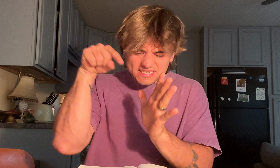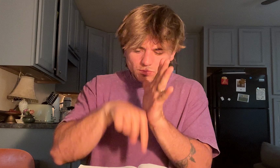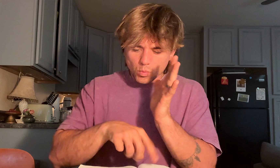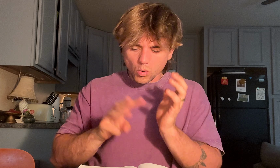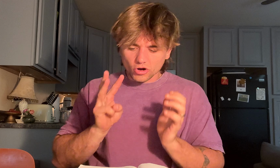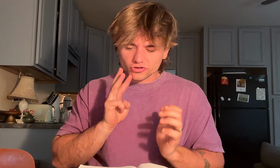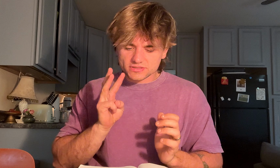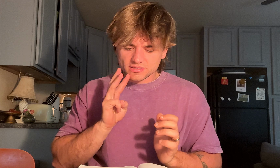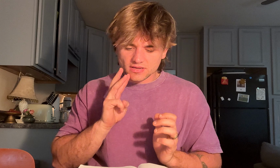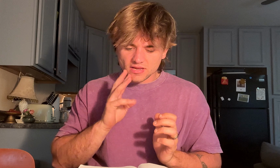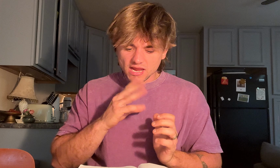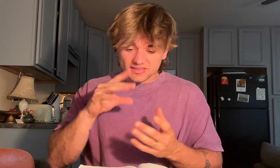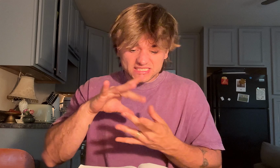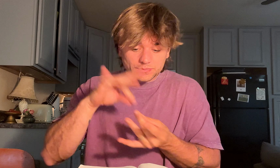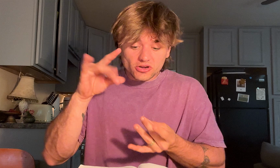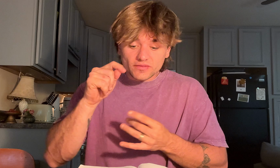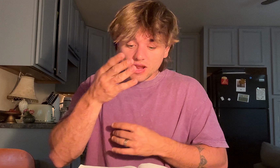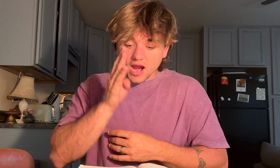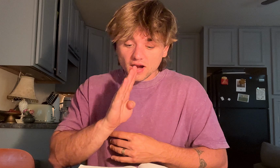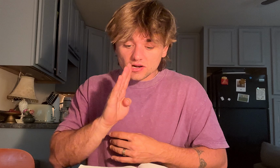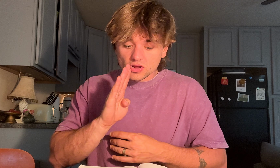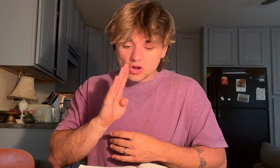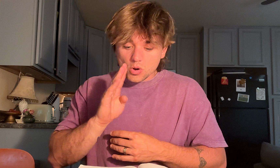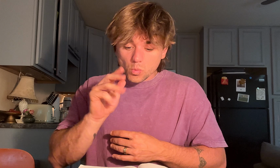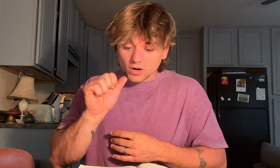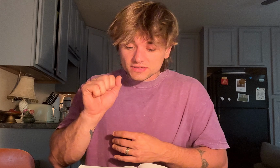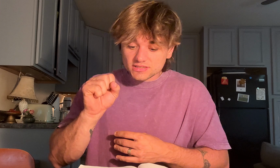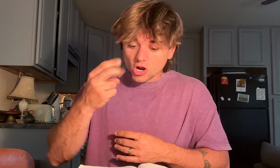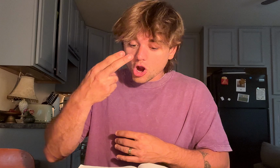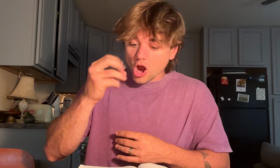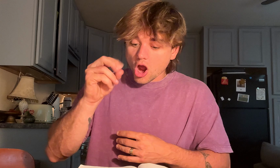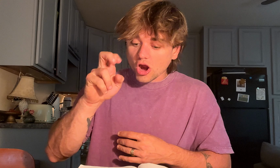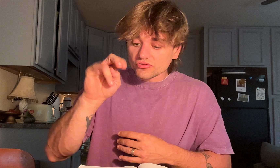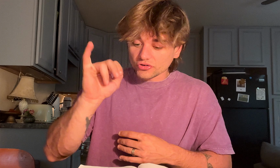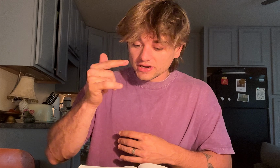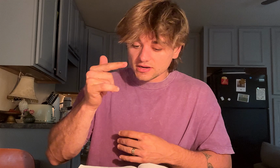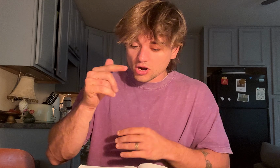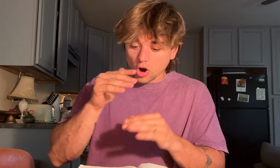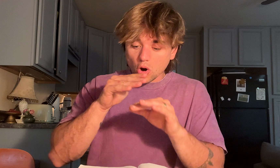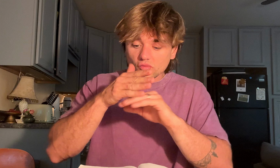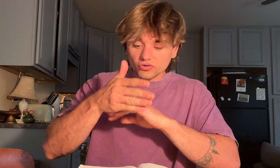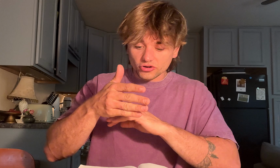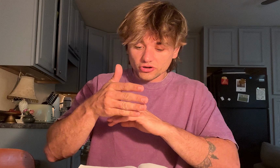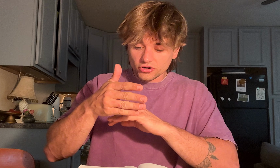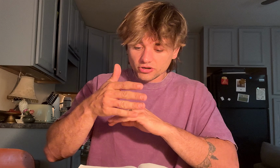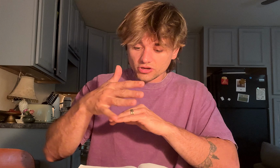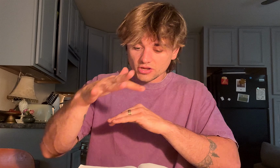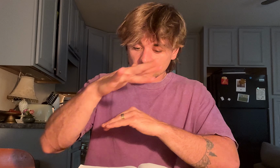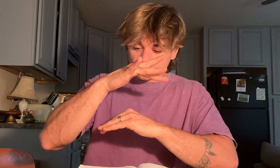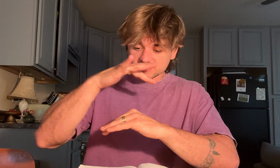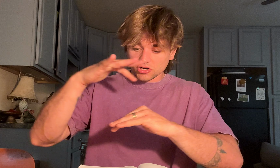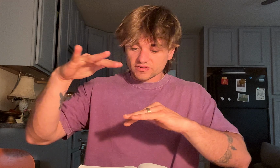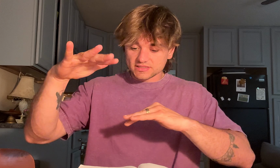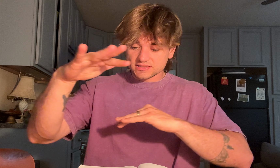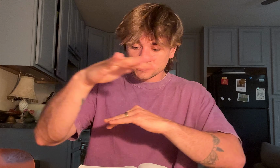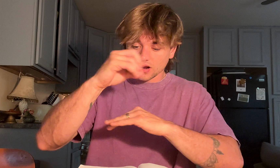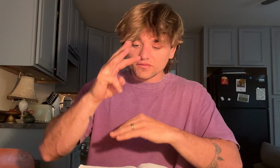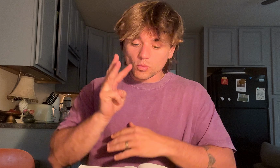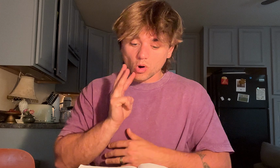deep waters, and the Spirit of God was hovering over the surface of the